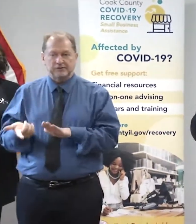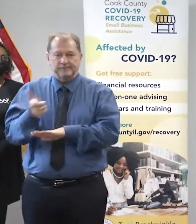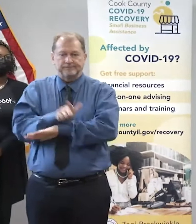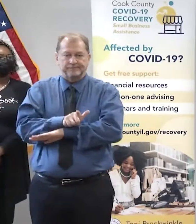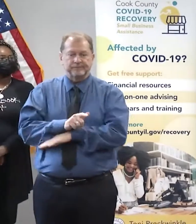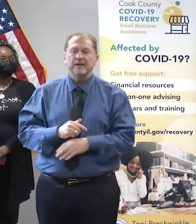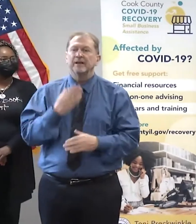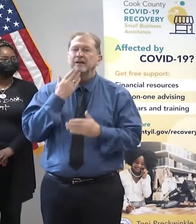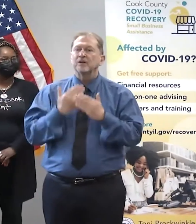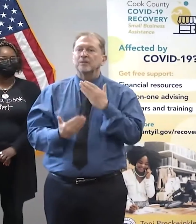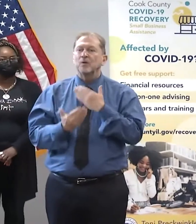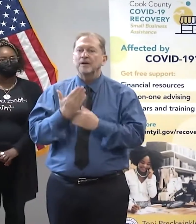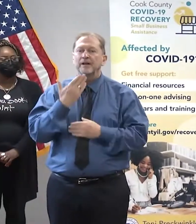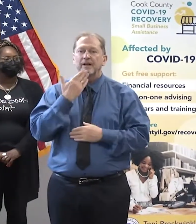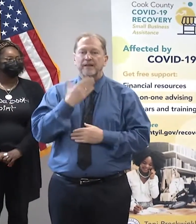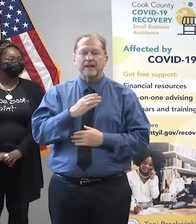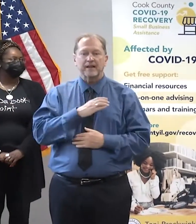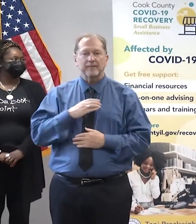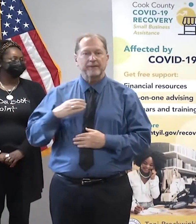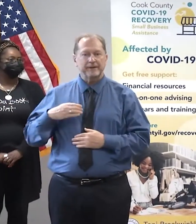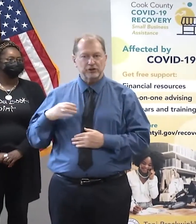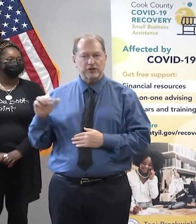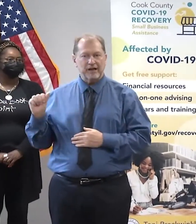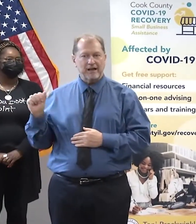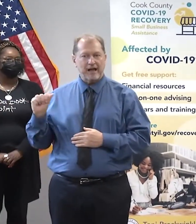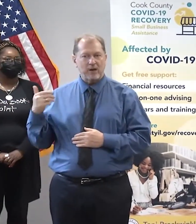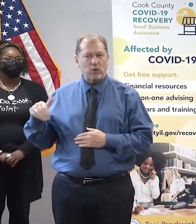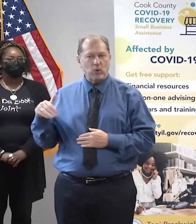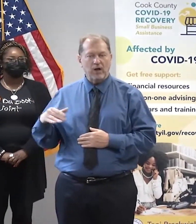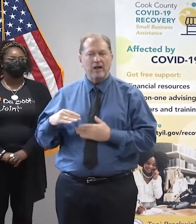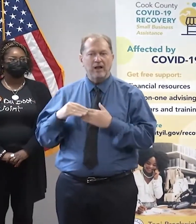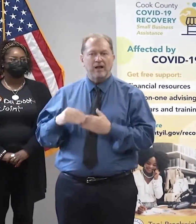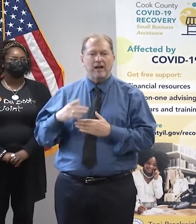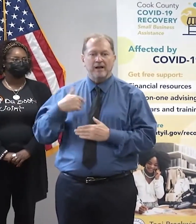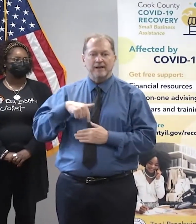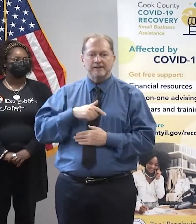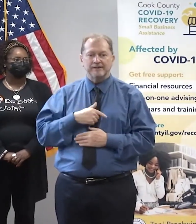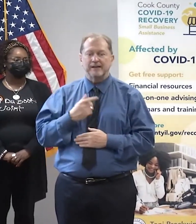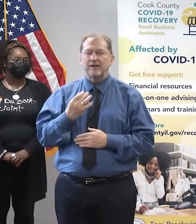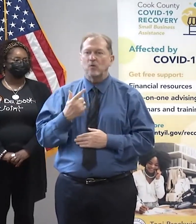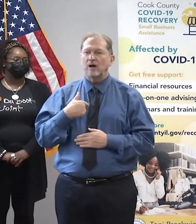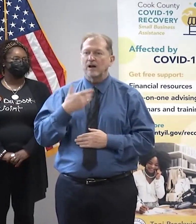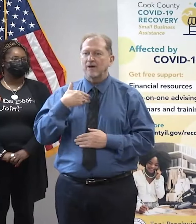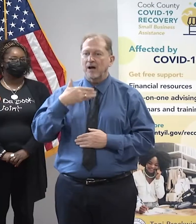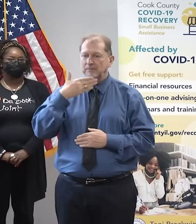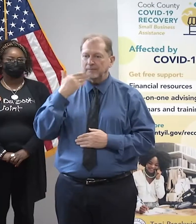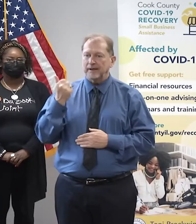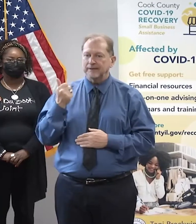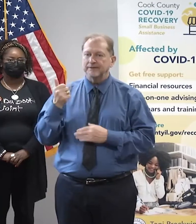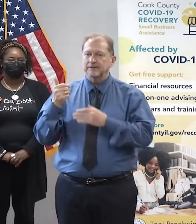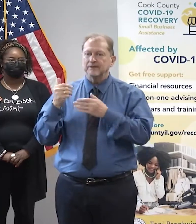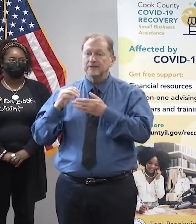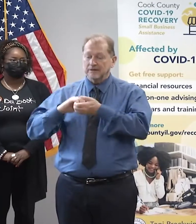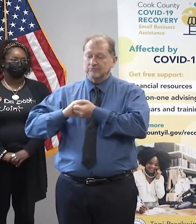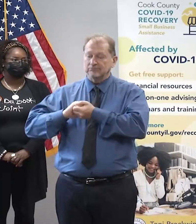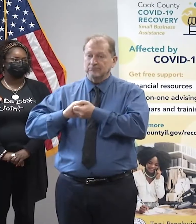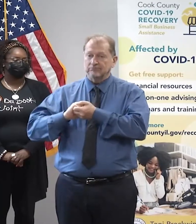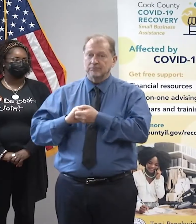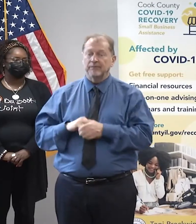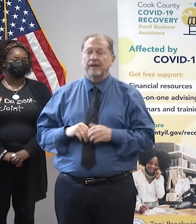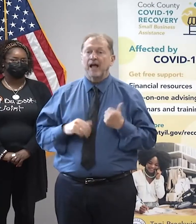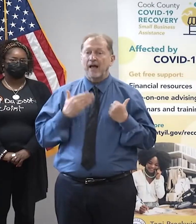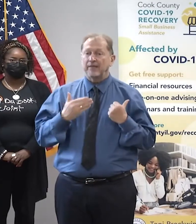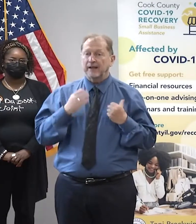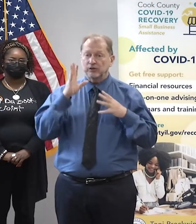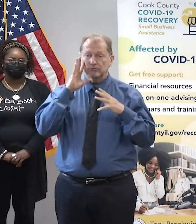Good morning. Thank you, Commissioner Anaya, for your leadership. I'm glad to be joined by one of my most dynamic colleagues. Thank you, Madam President, for